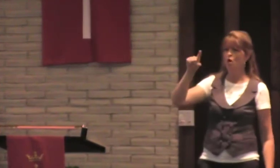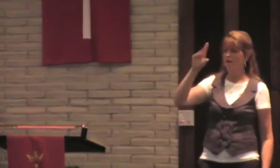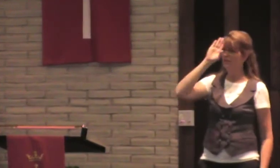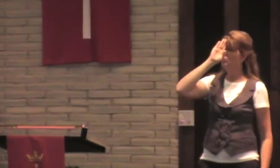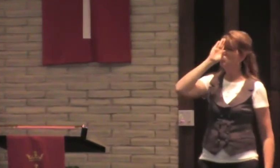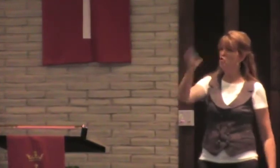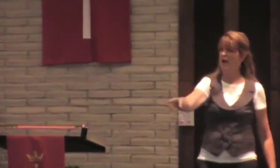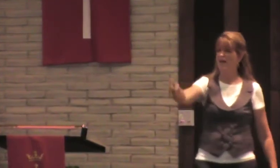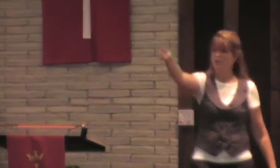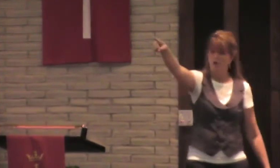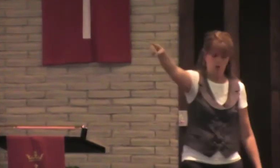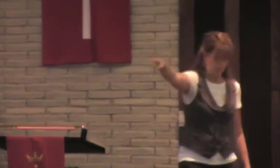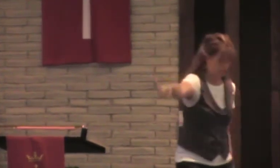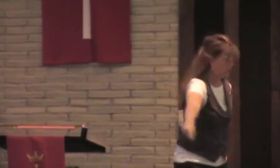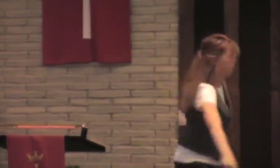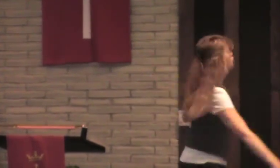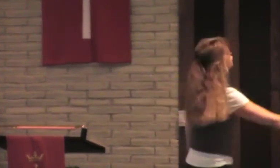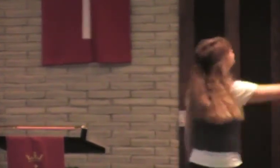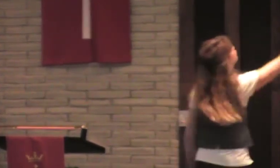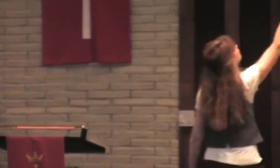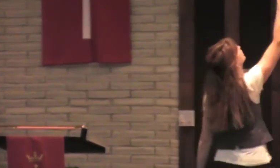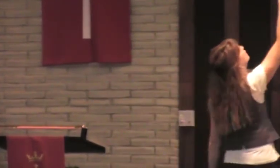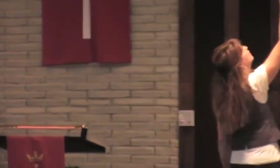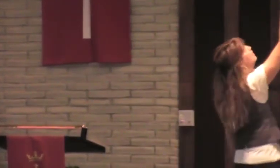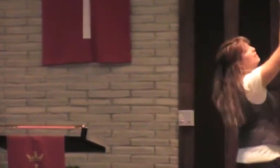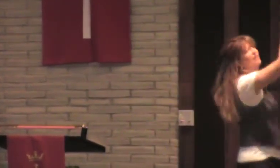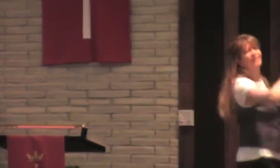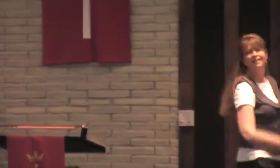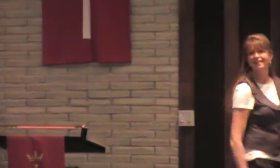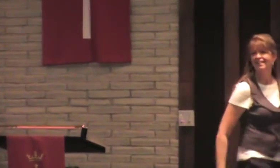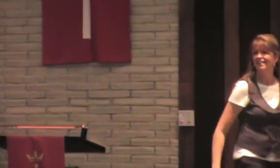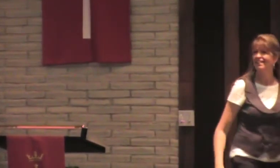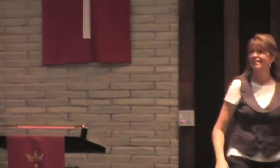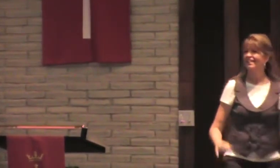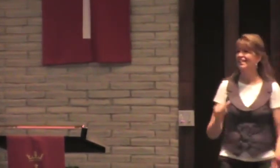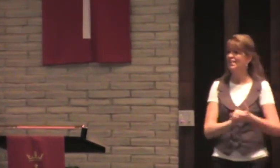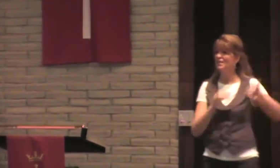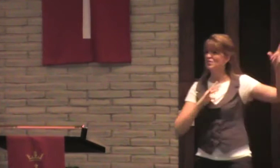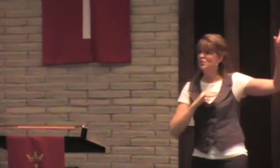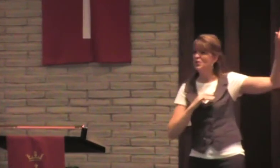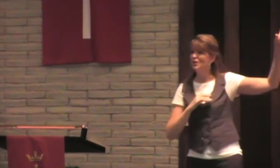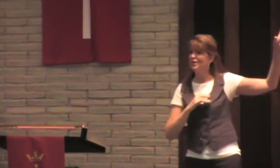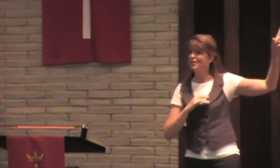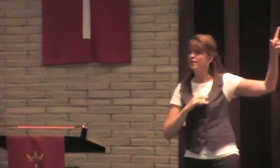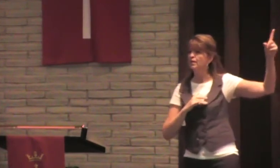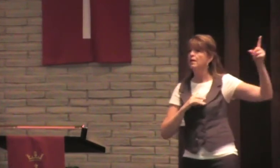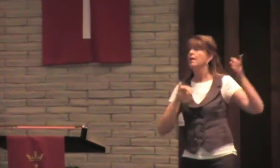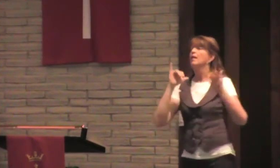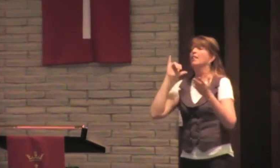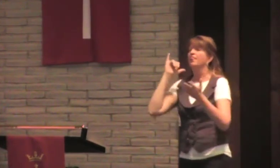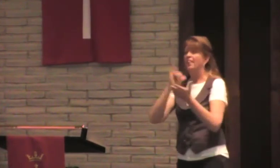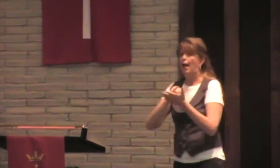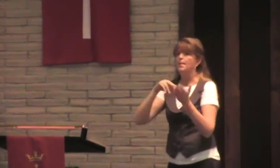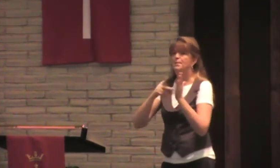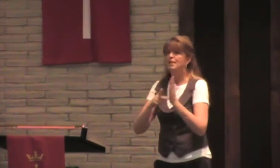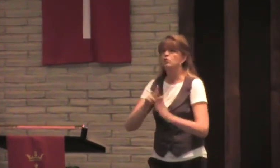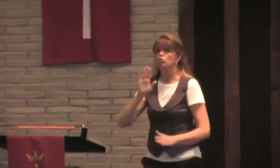And I noticed this and I thought it was cool, this rug. This rug goes straight to the cross.